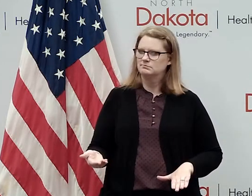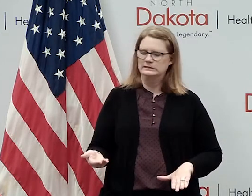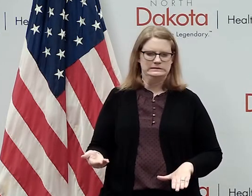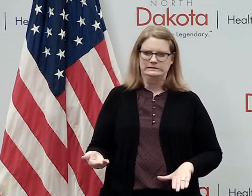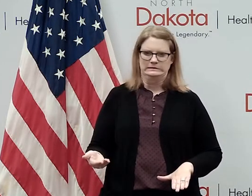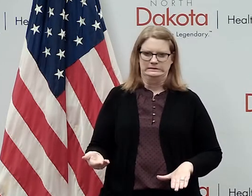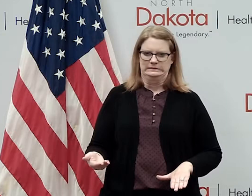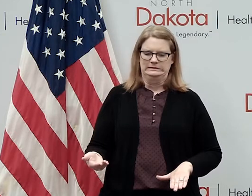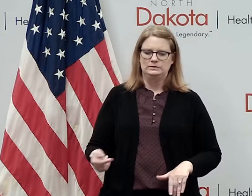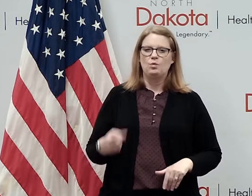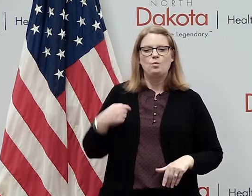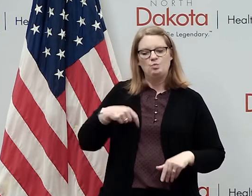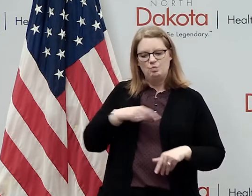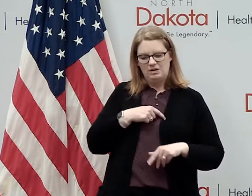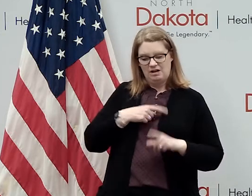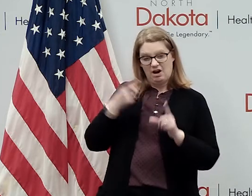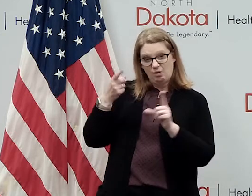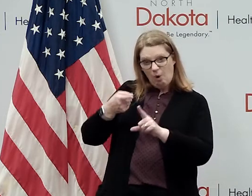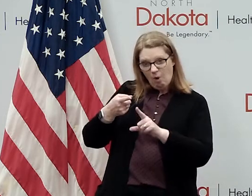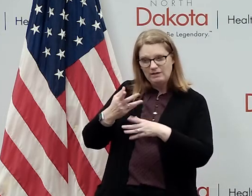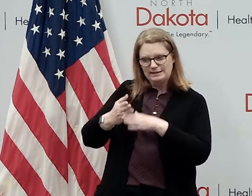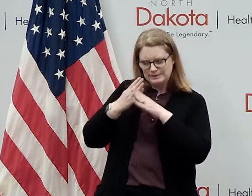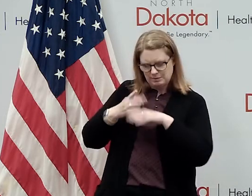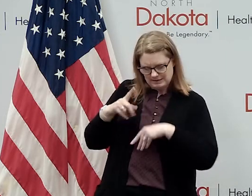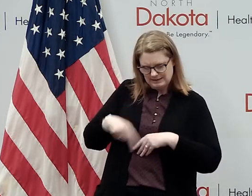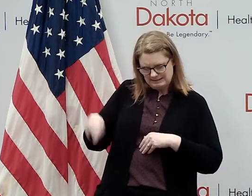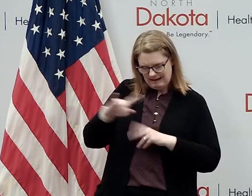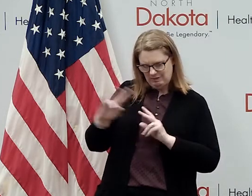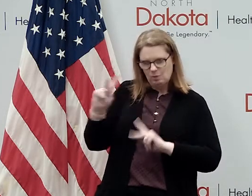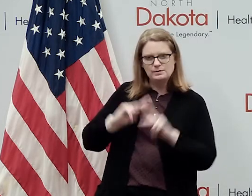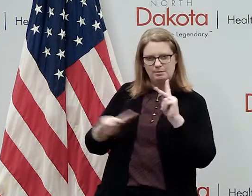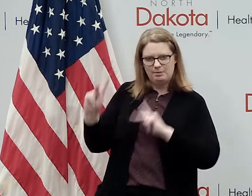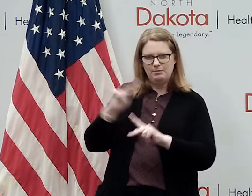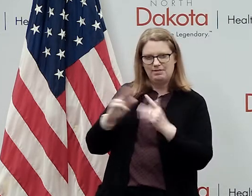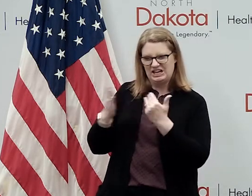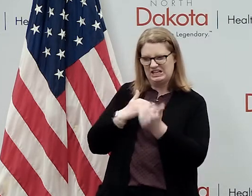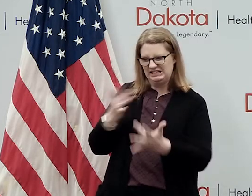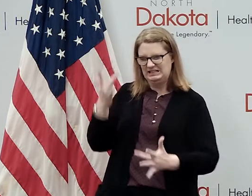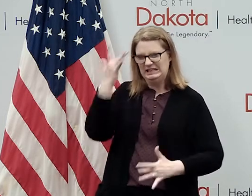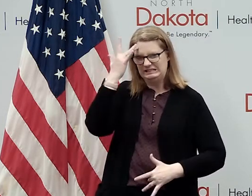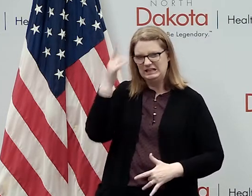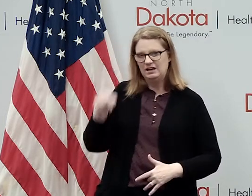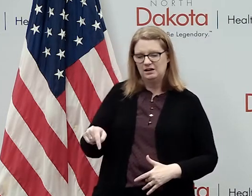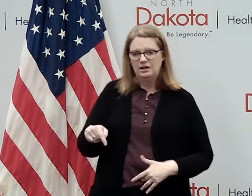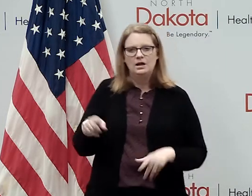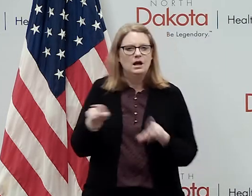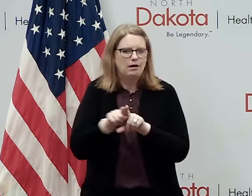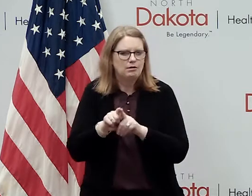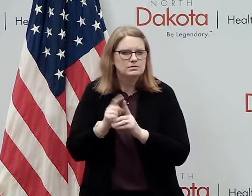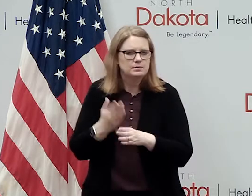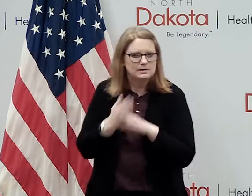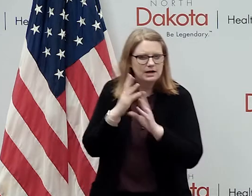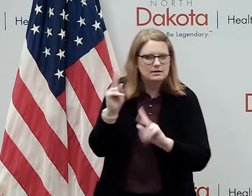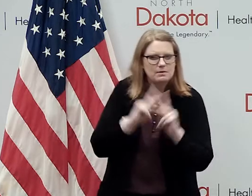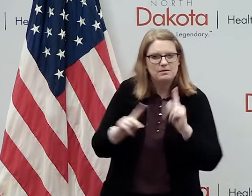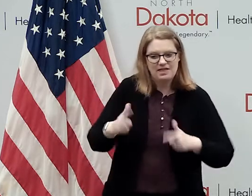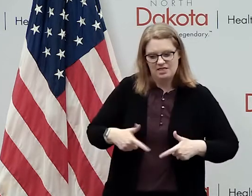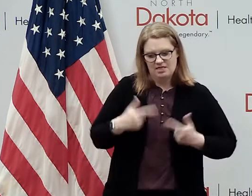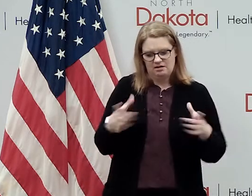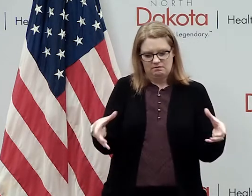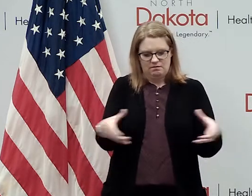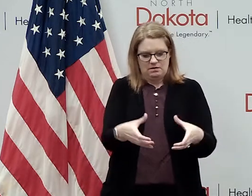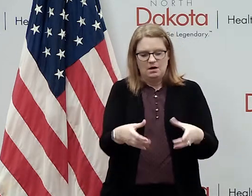protect the most vulnerable, that includes making sure that we're protecting those that are in our congregate living in our long-term